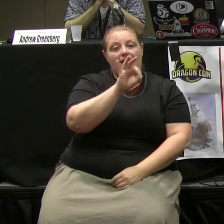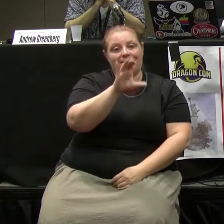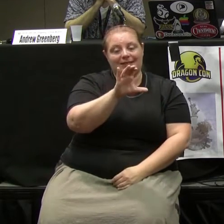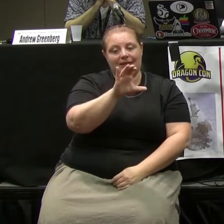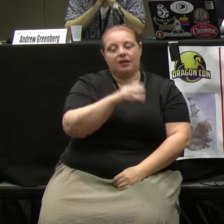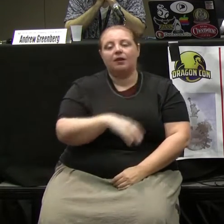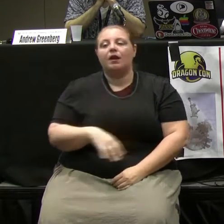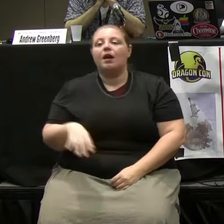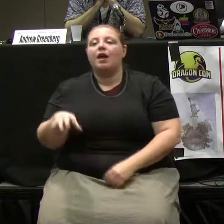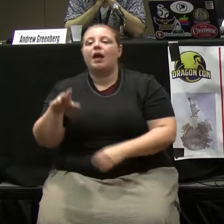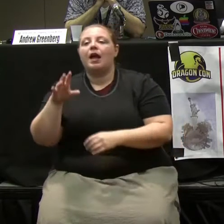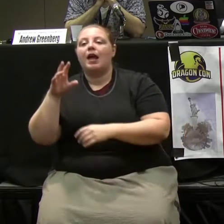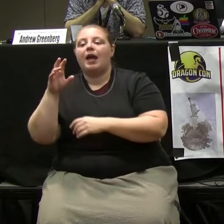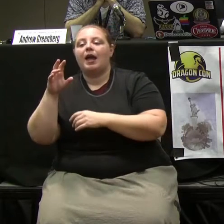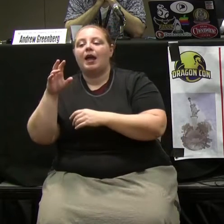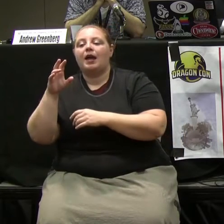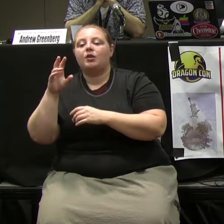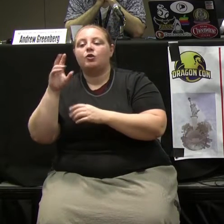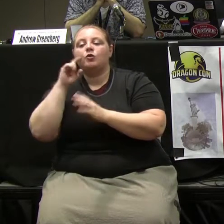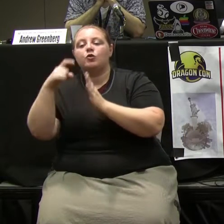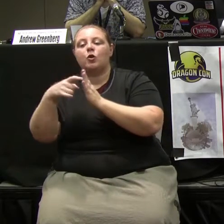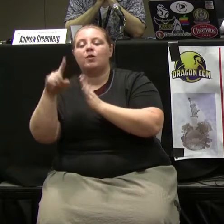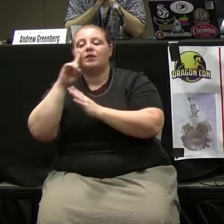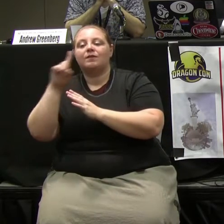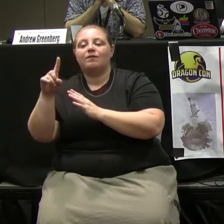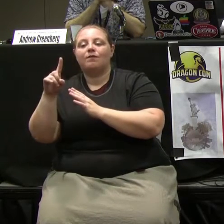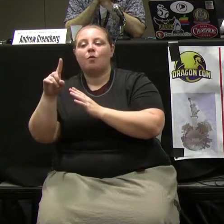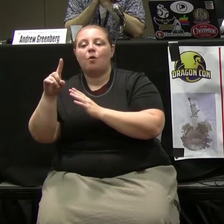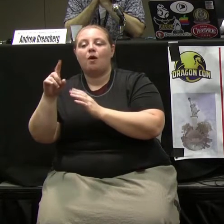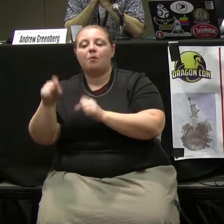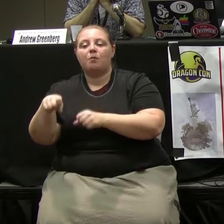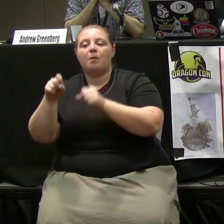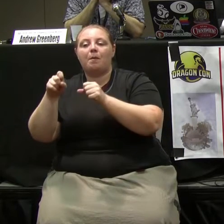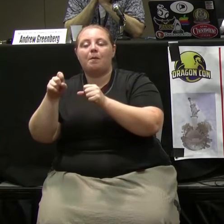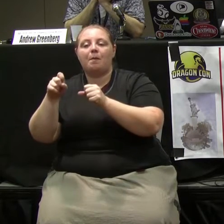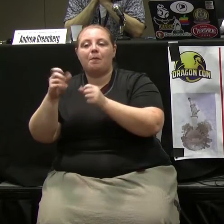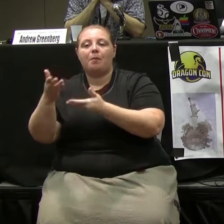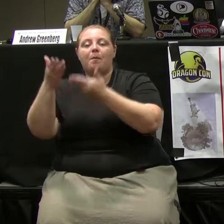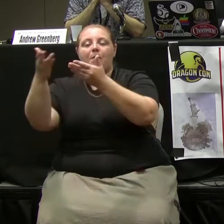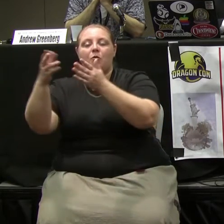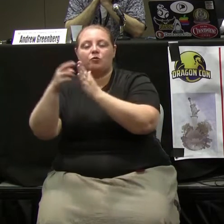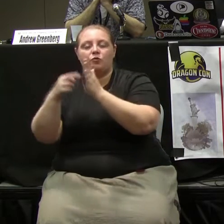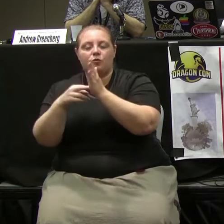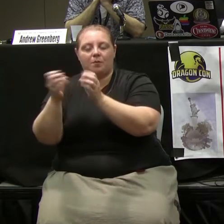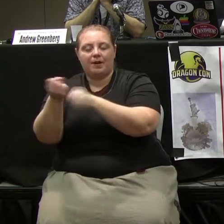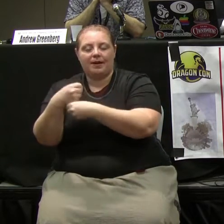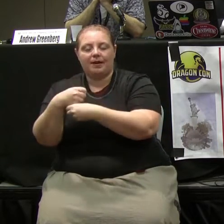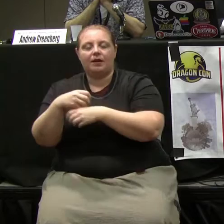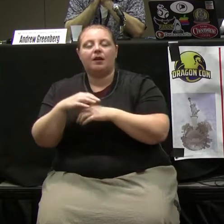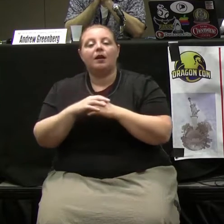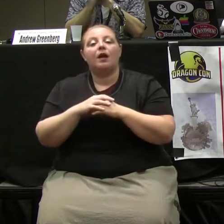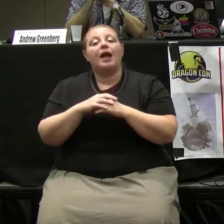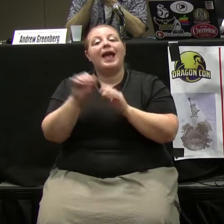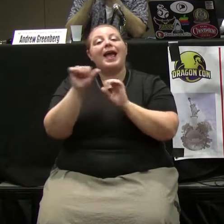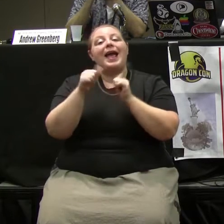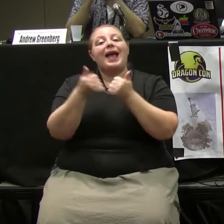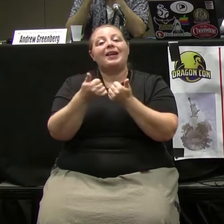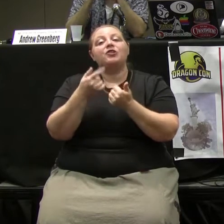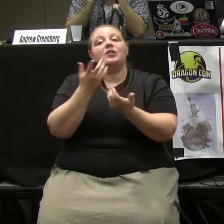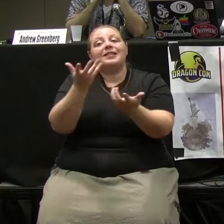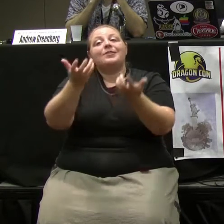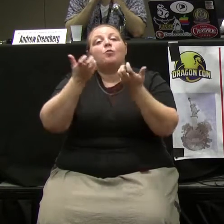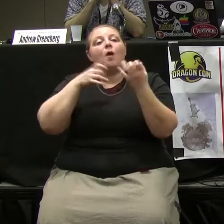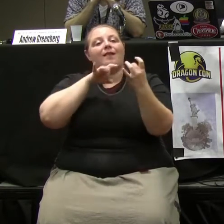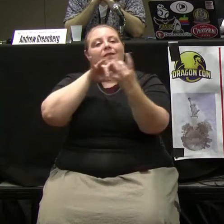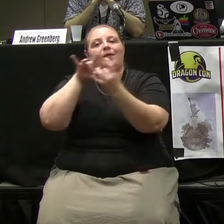of proposed rulemakings, which are NPRMs. And at the request for comment stage, agencies really want feedback. They